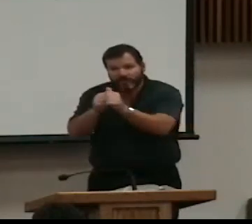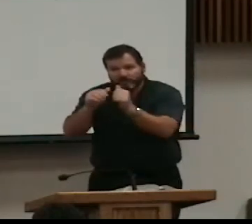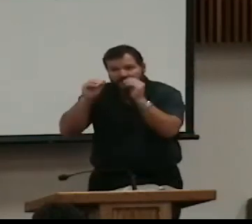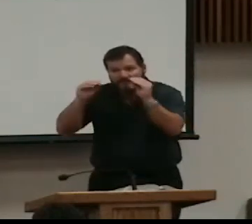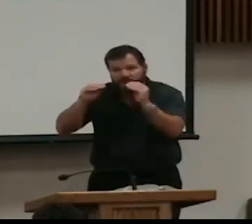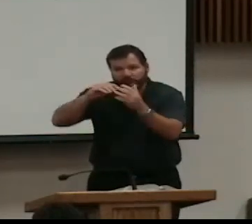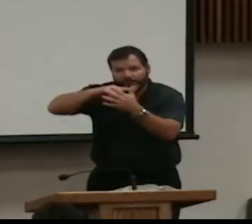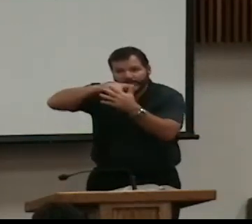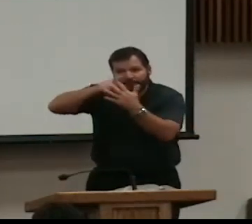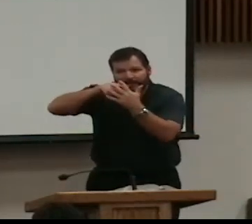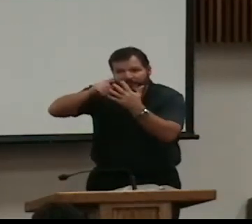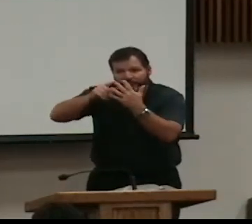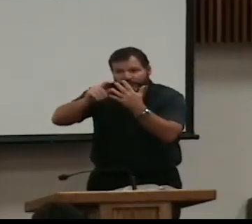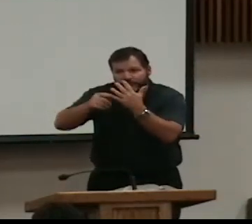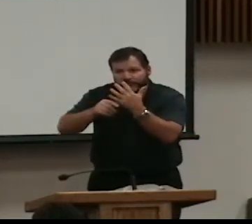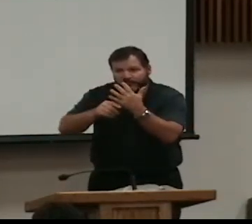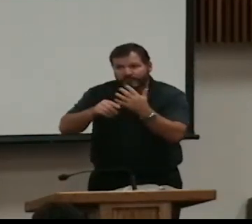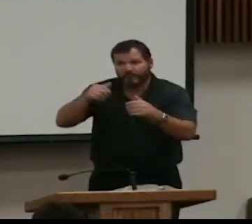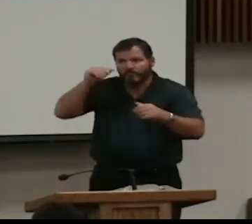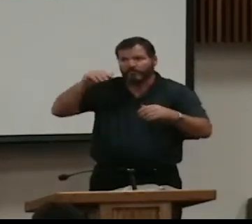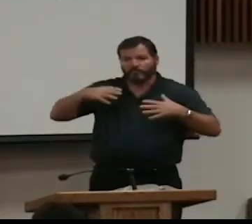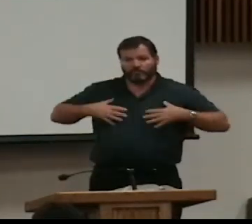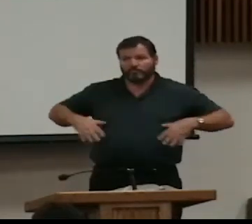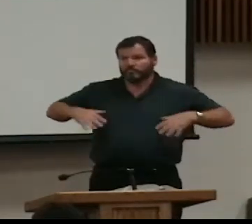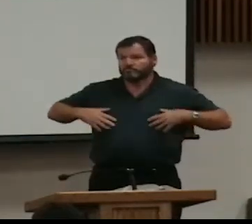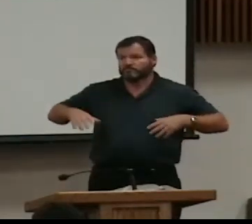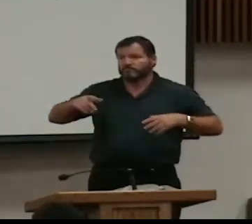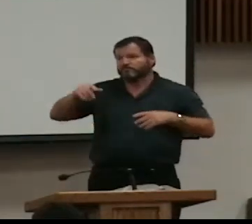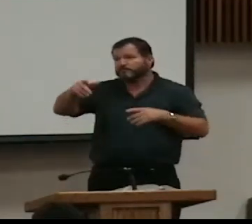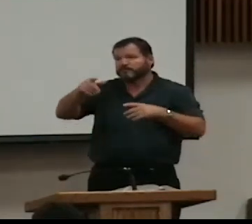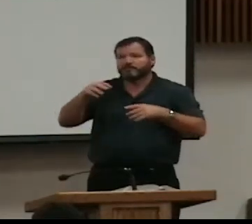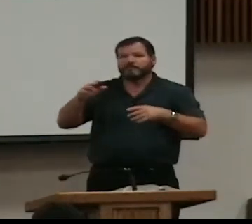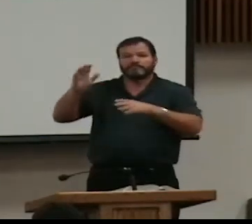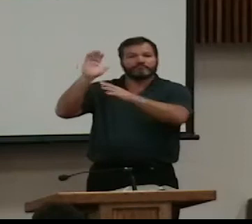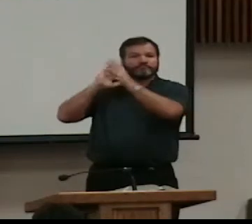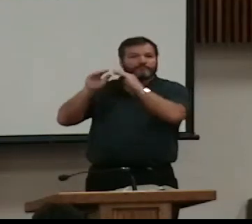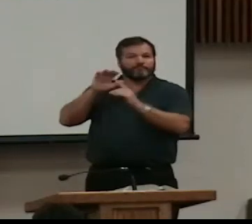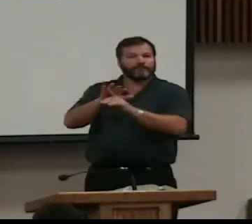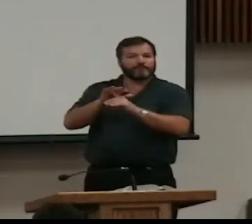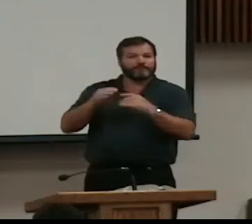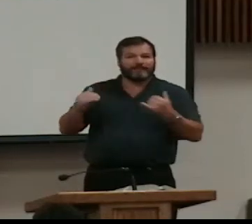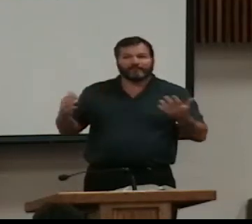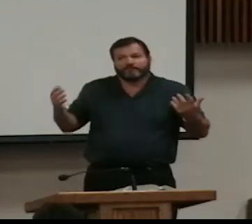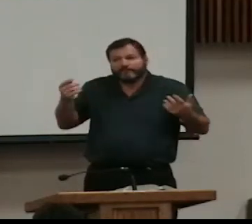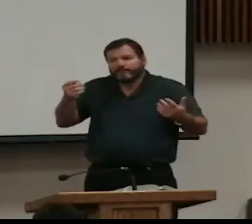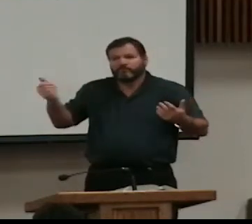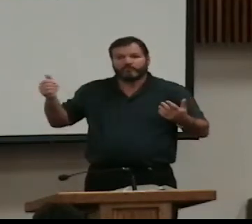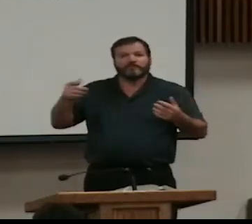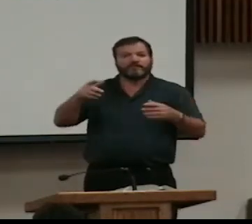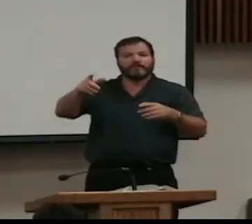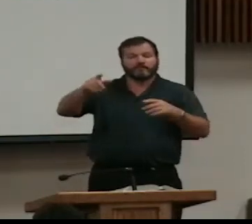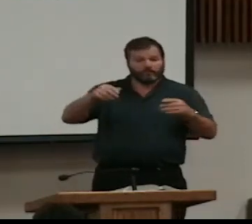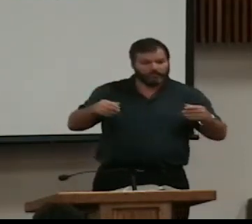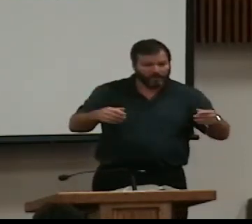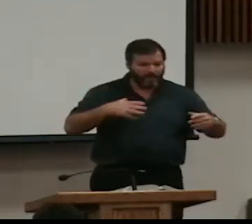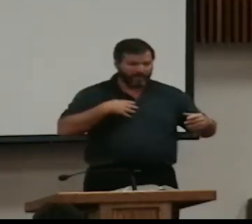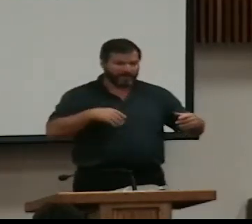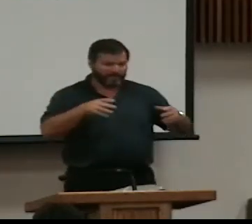And you follow the teaching, the pattern, one, two, three, the pattern of teaching. A long time ago, popular today, people take a